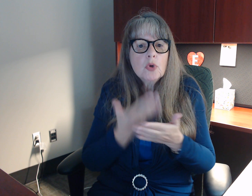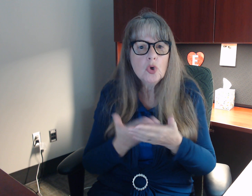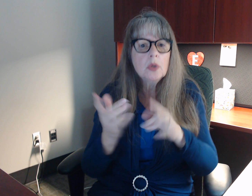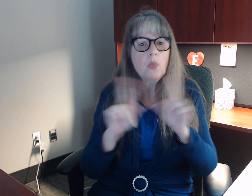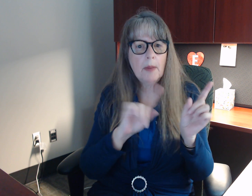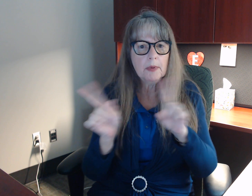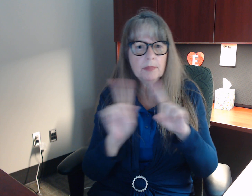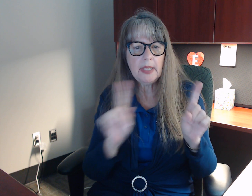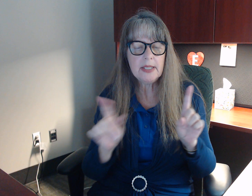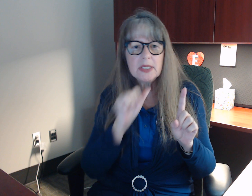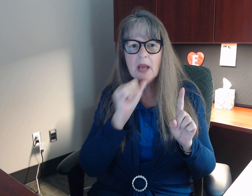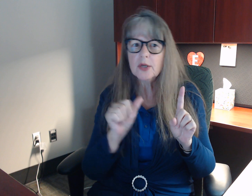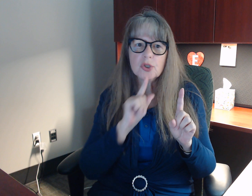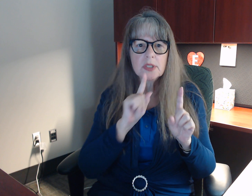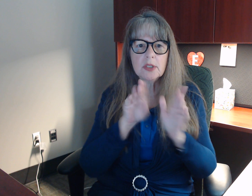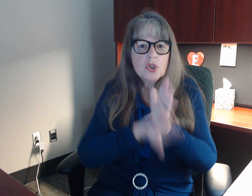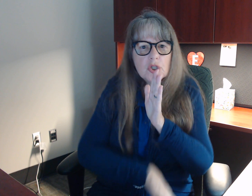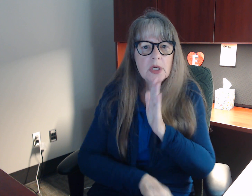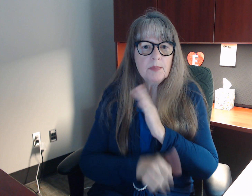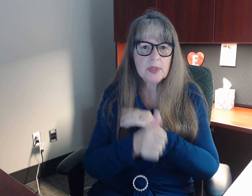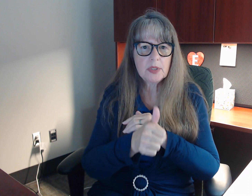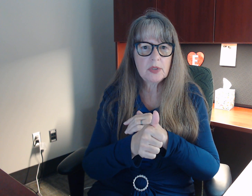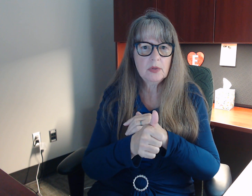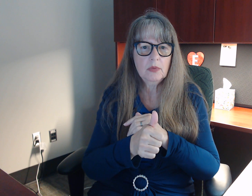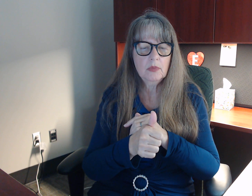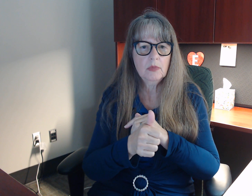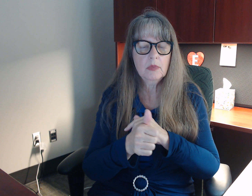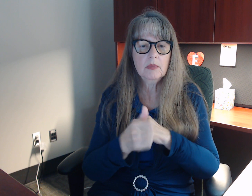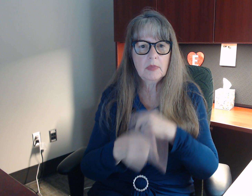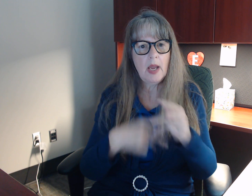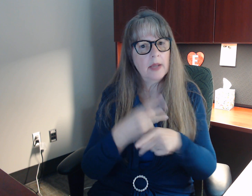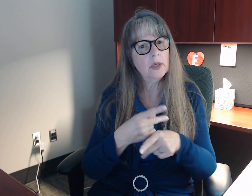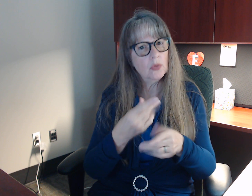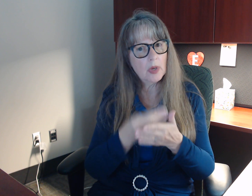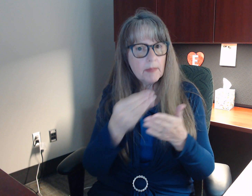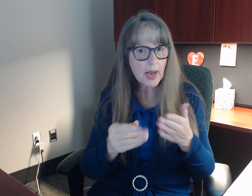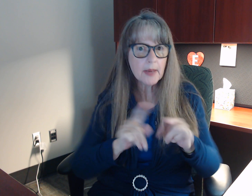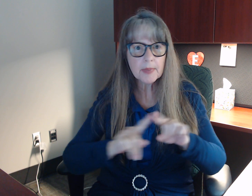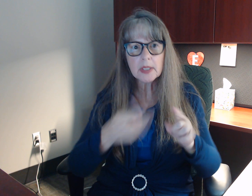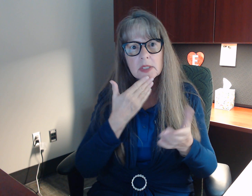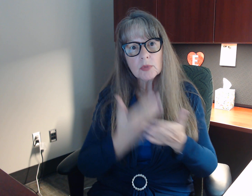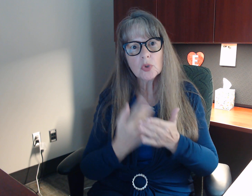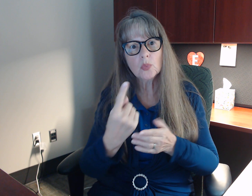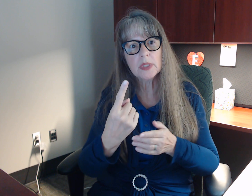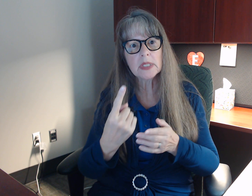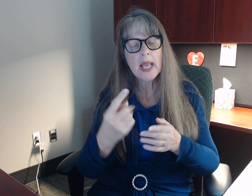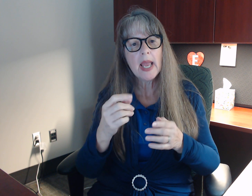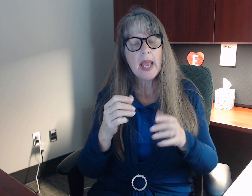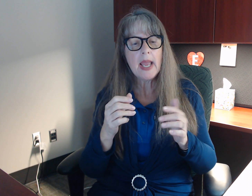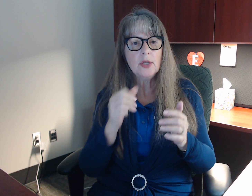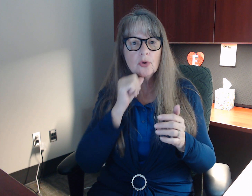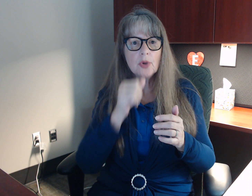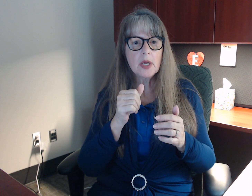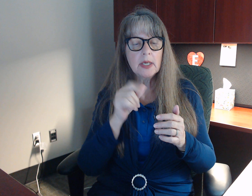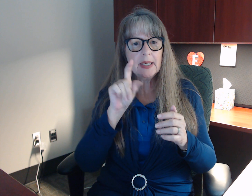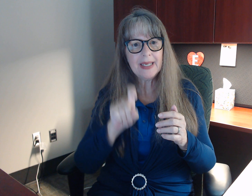good wiper blades, not just the cheapest kind that you can buy, but get some good ones. And you're not going to need